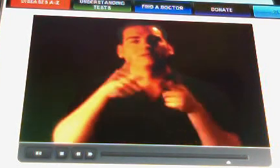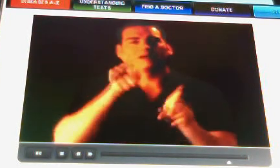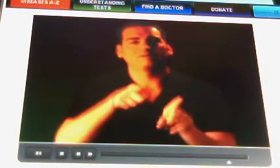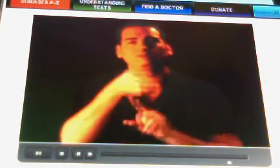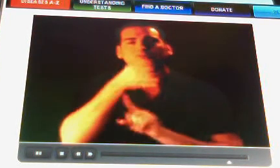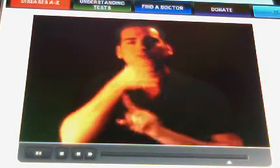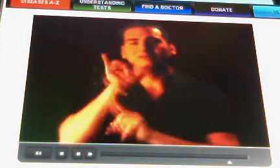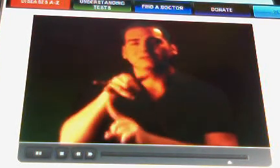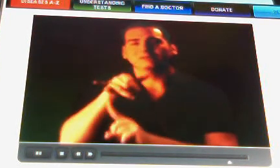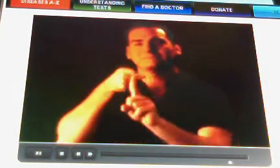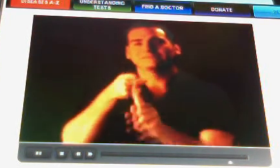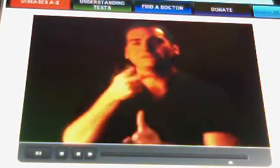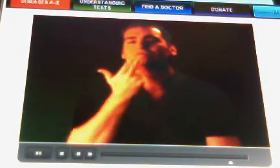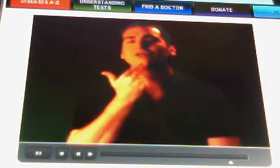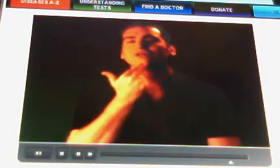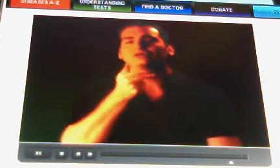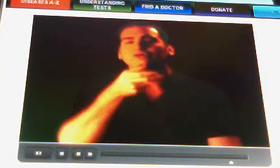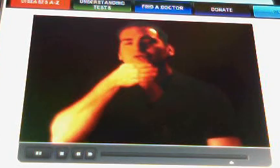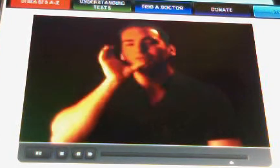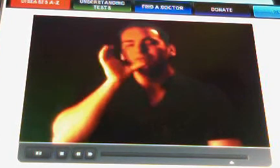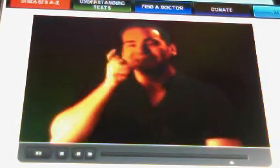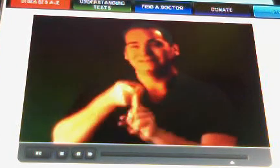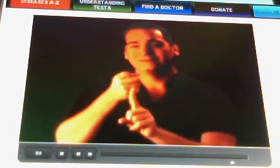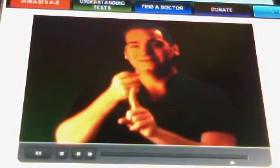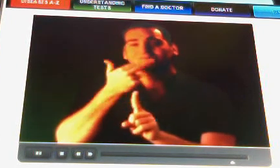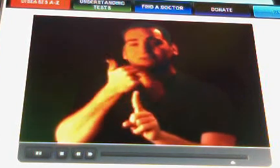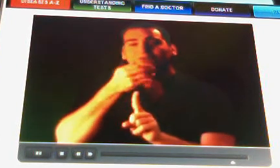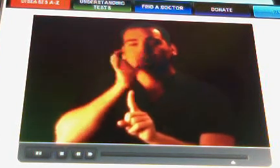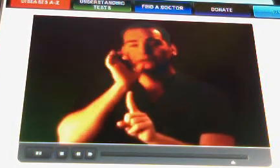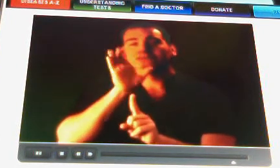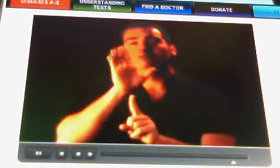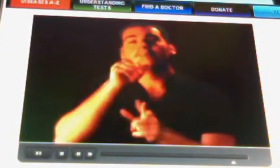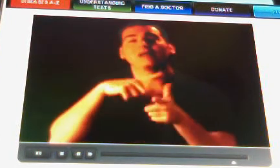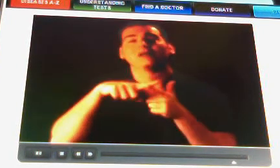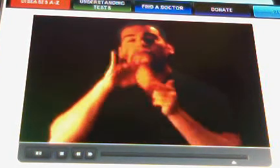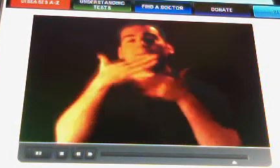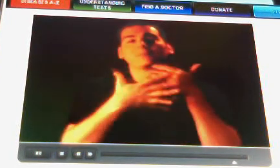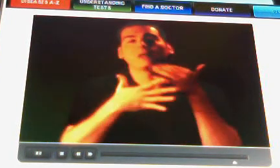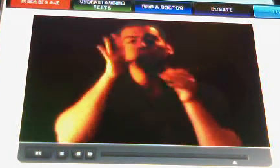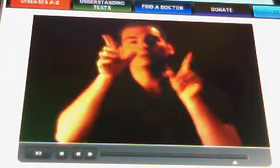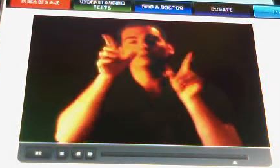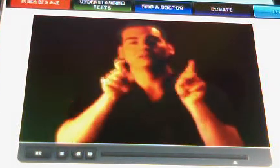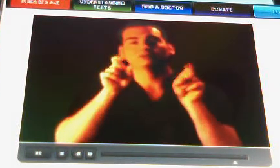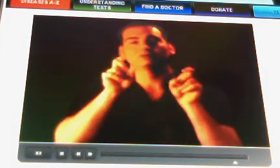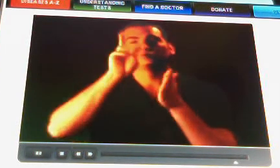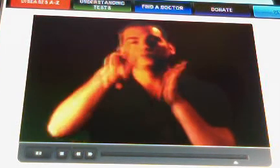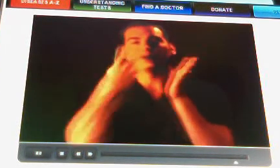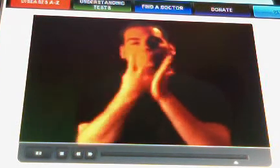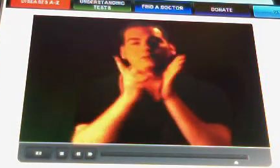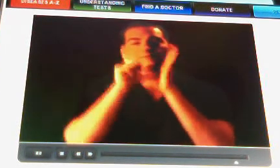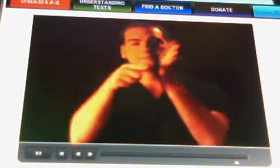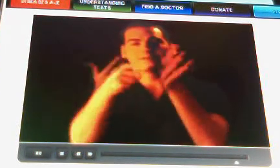So you would not eat anything after eating the night before, and your blood would be tested,